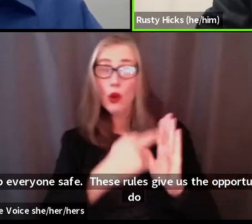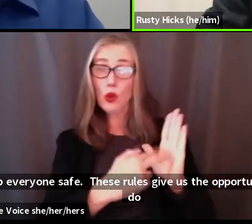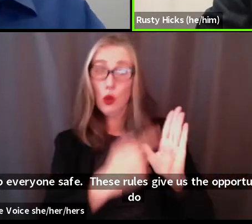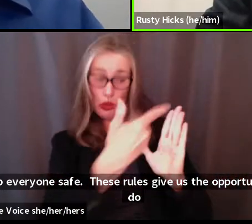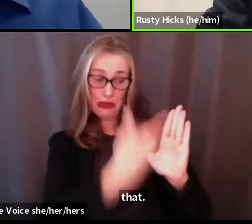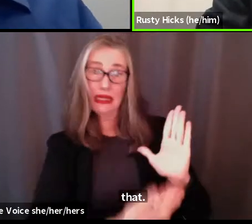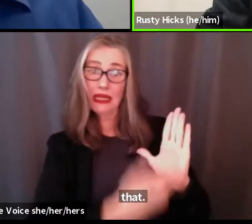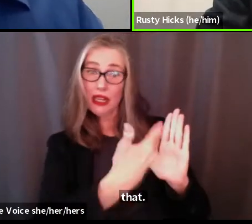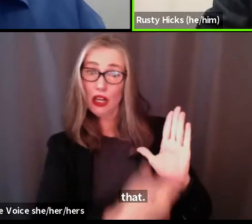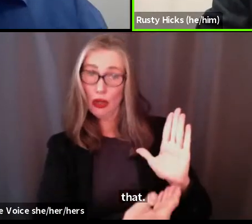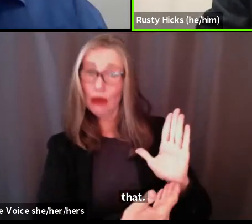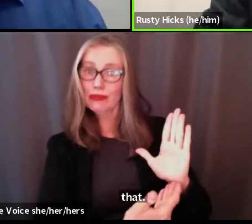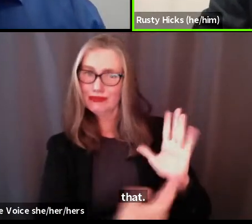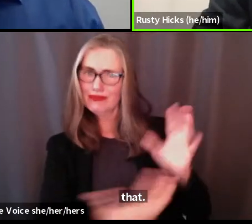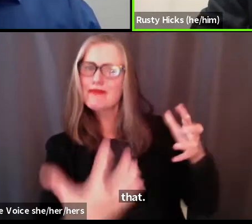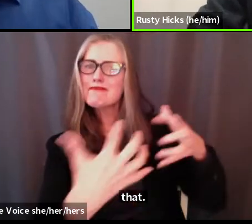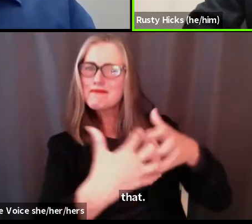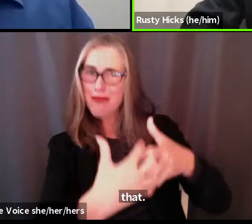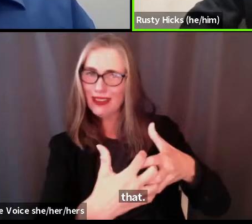Thank you.